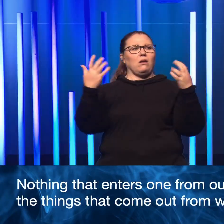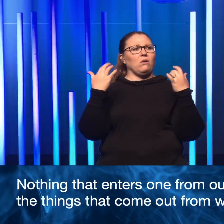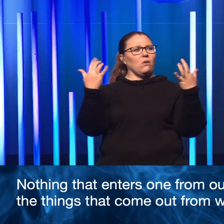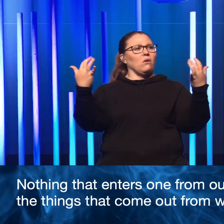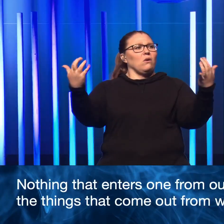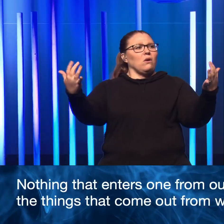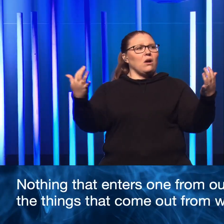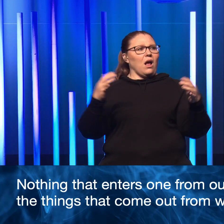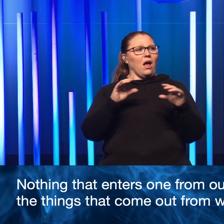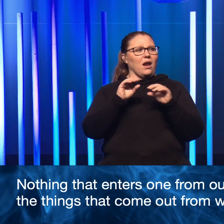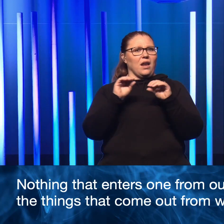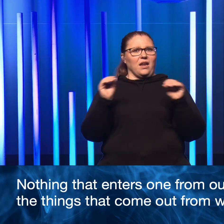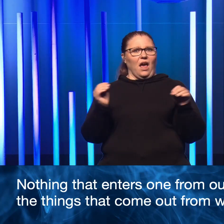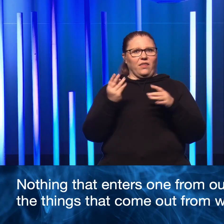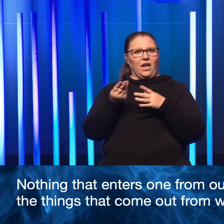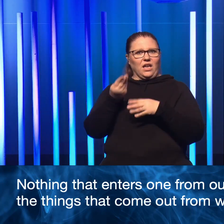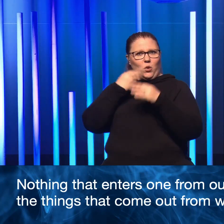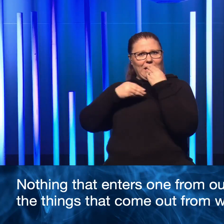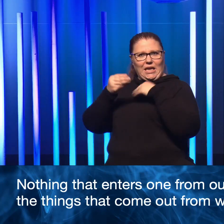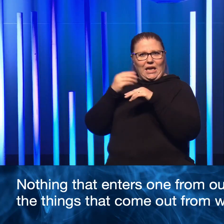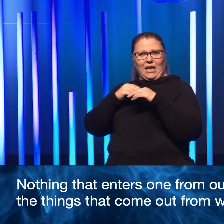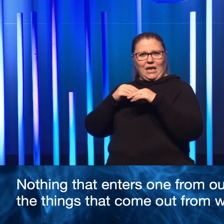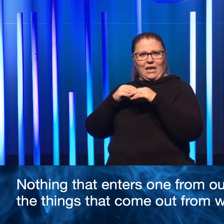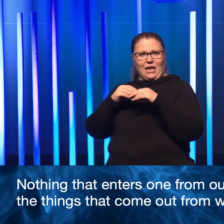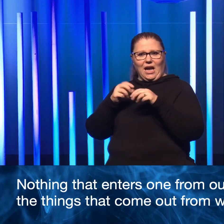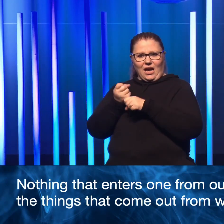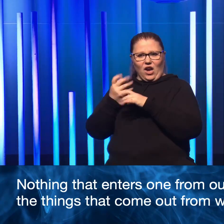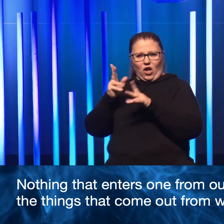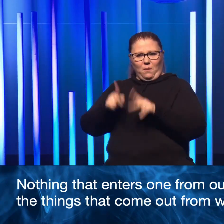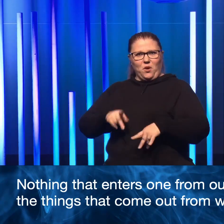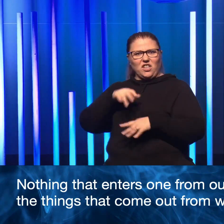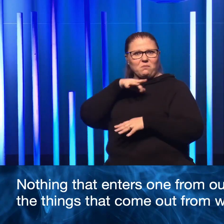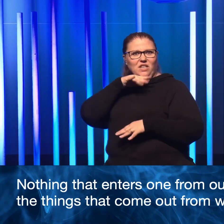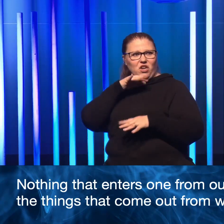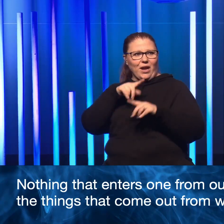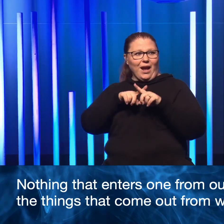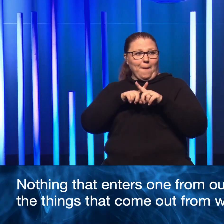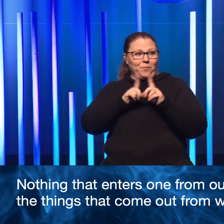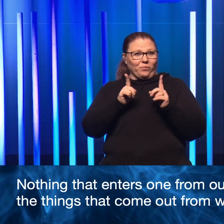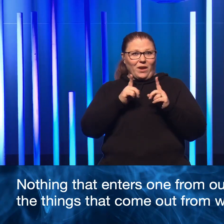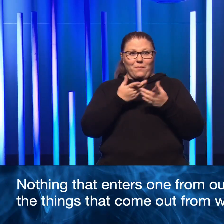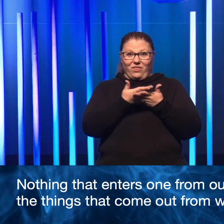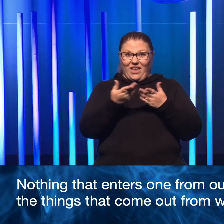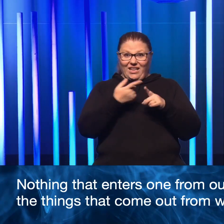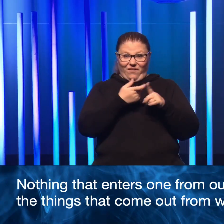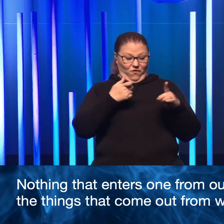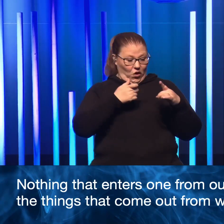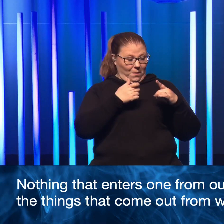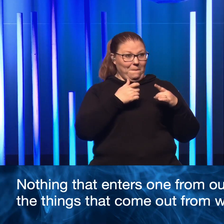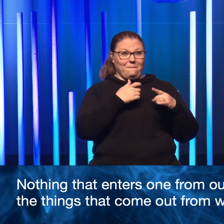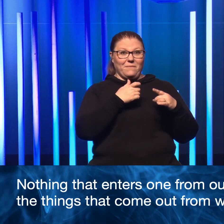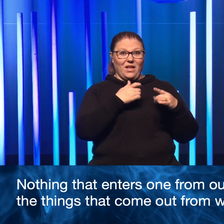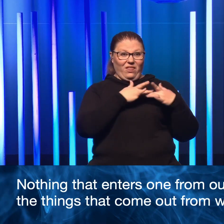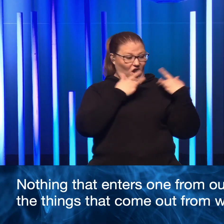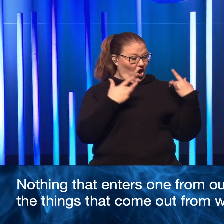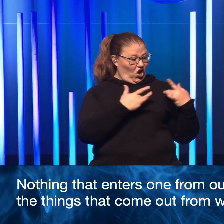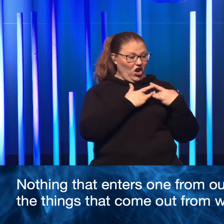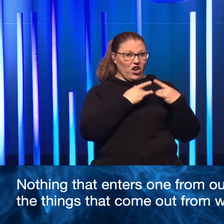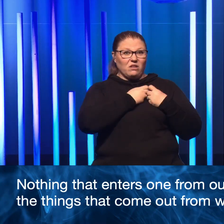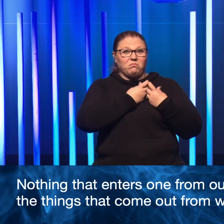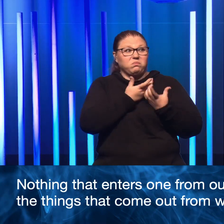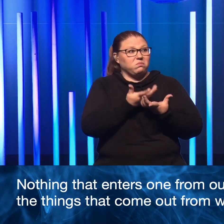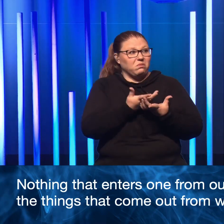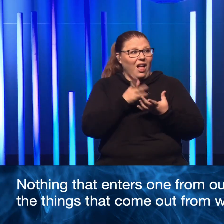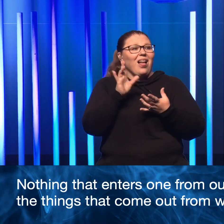nothing that enters one from outside can defile the person, but things that come out from within the heart are what defile us. See, it